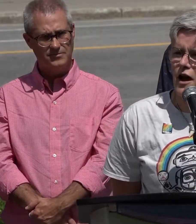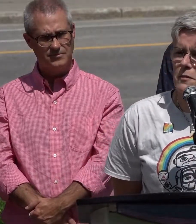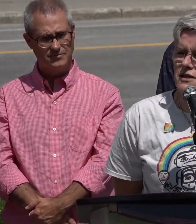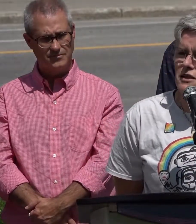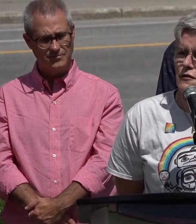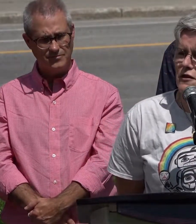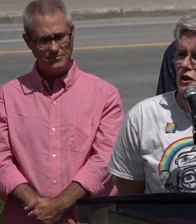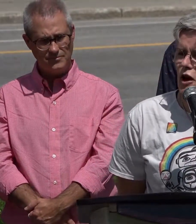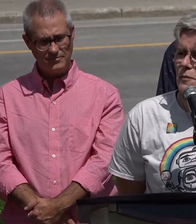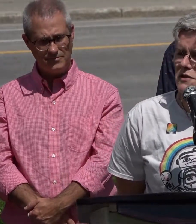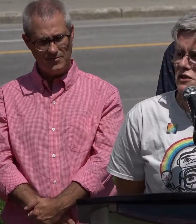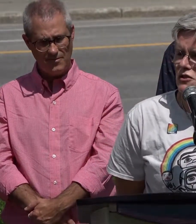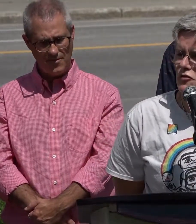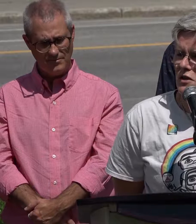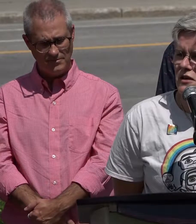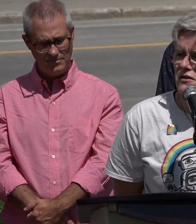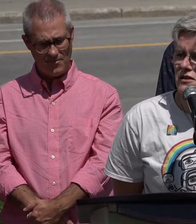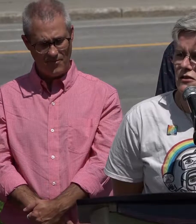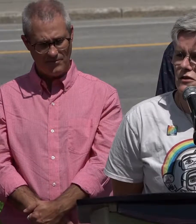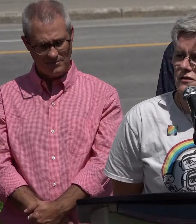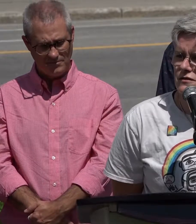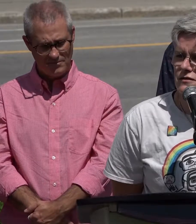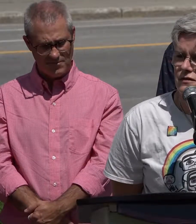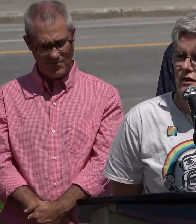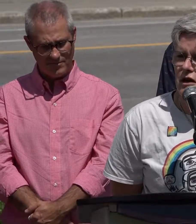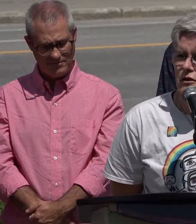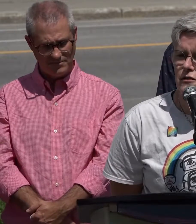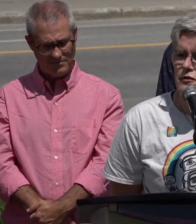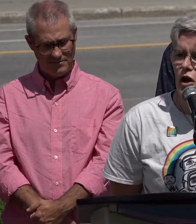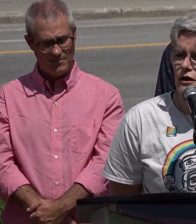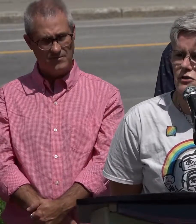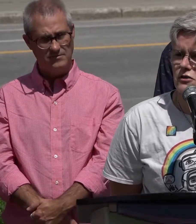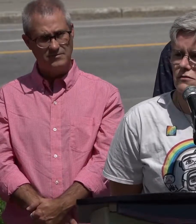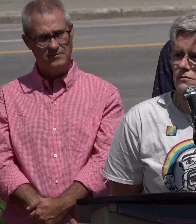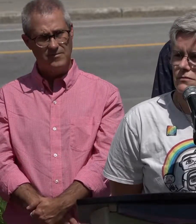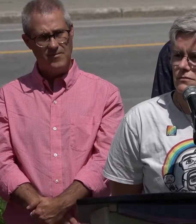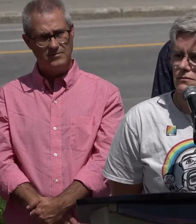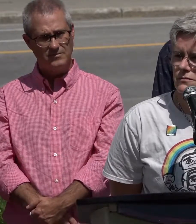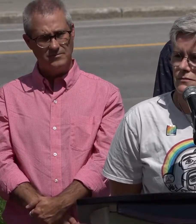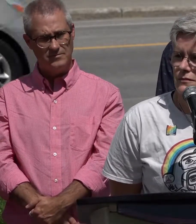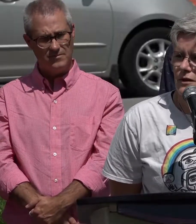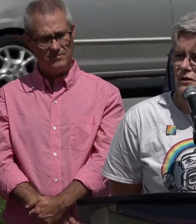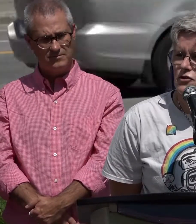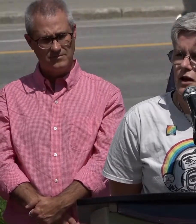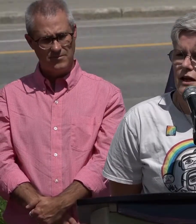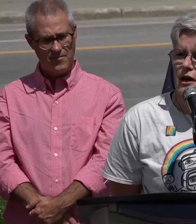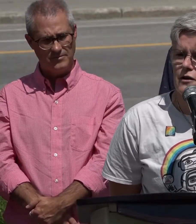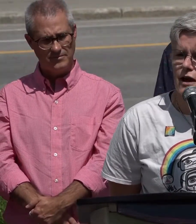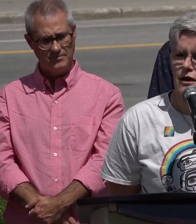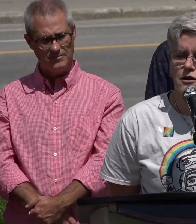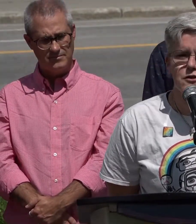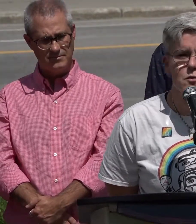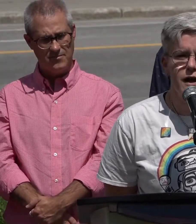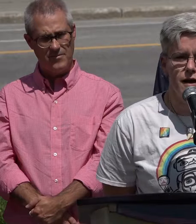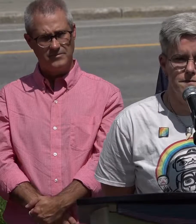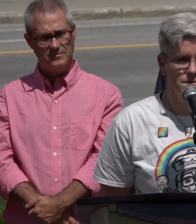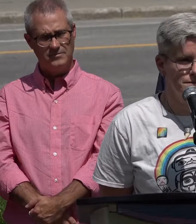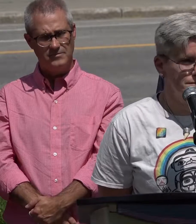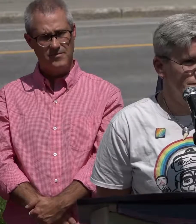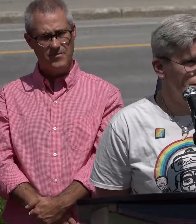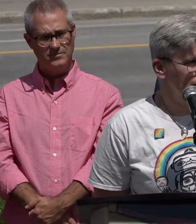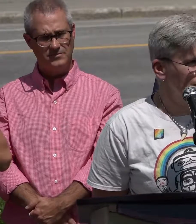I find myself in the odd position of being considered a carrier of knowledge, and to try to carry that in a good